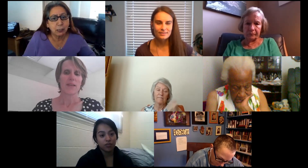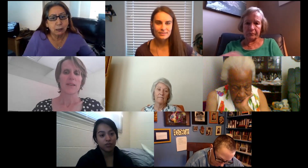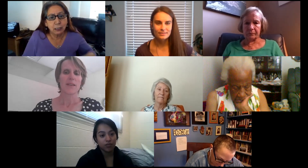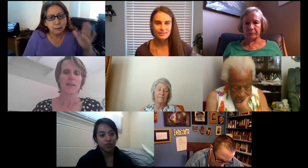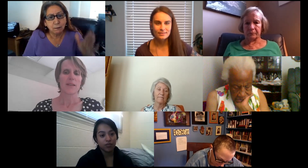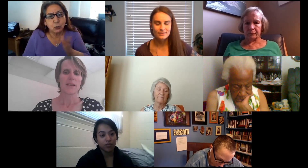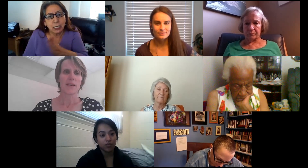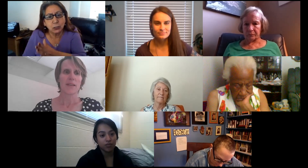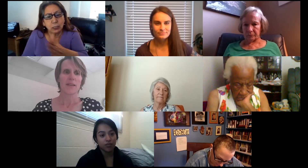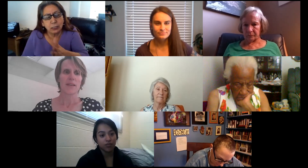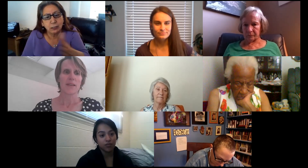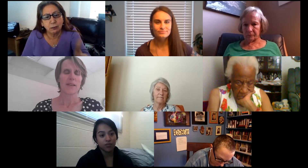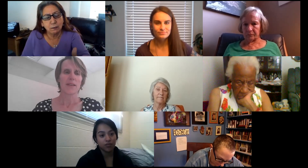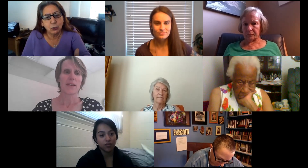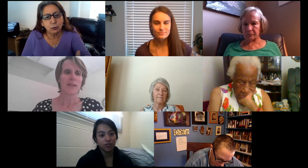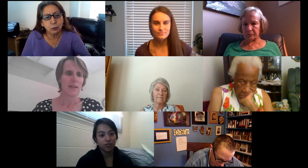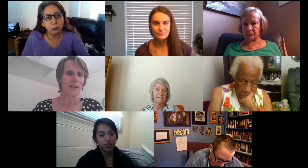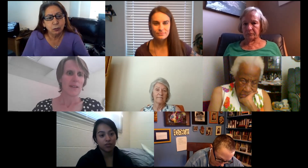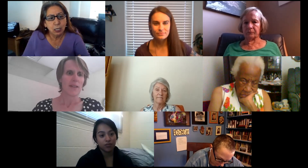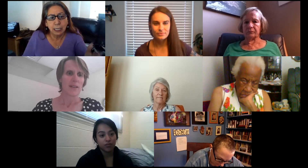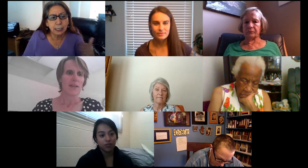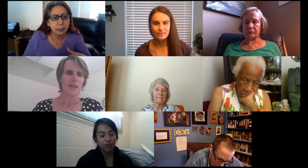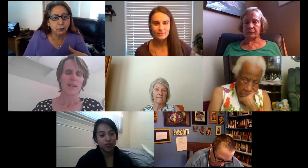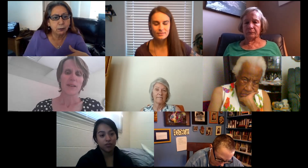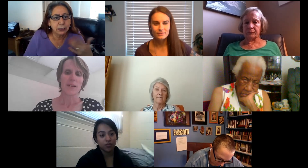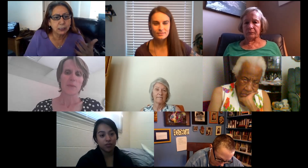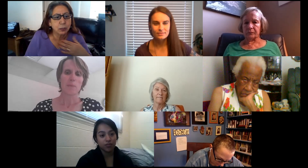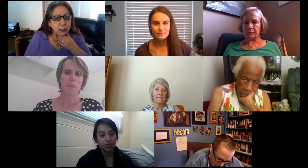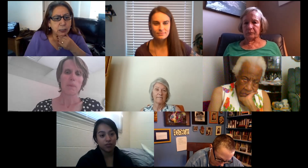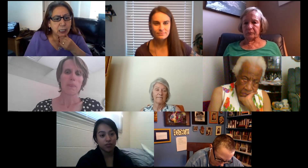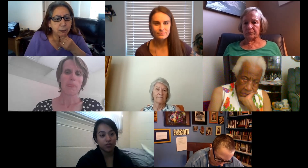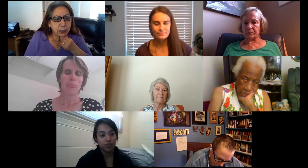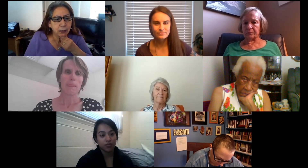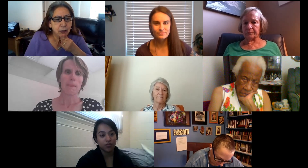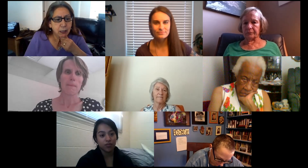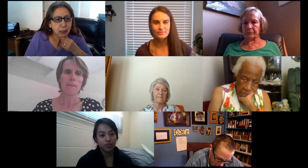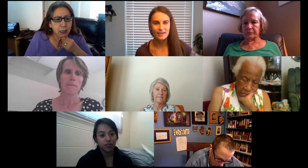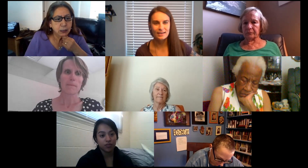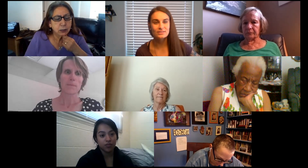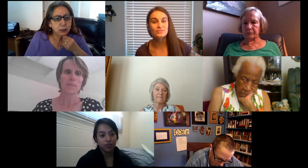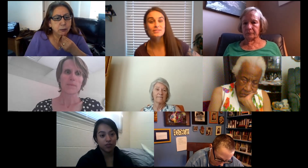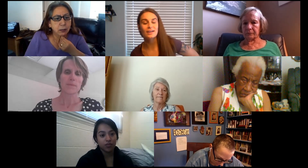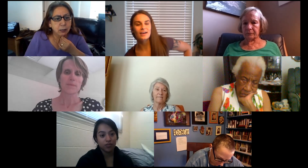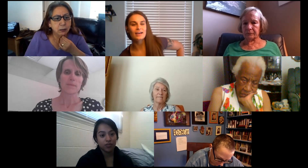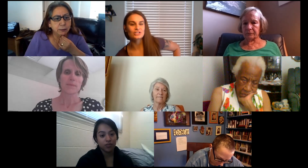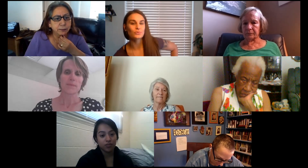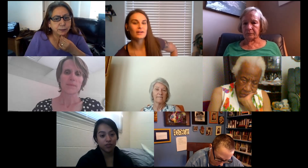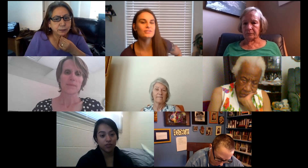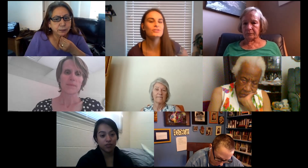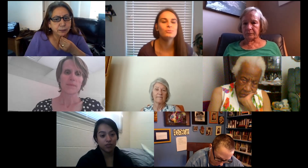The individual has to let the other individual know, I can hear, this is what's going to help me. So, and Susana, I just wanted to